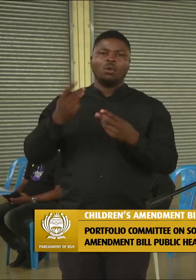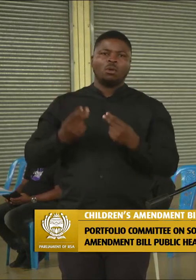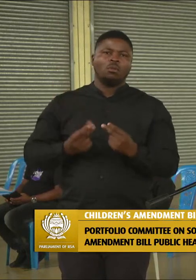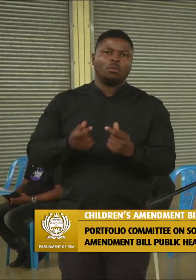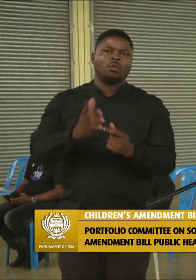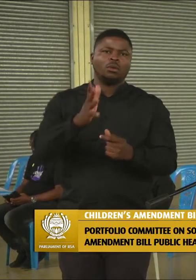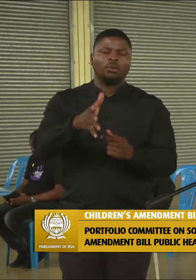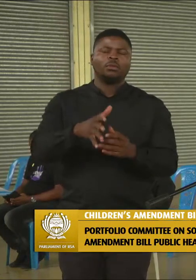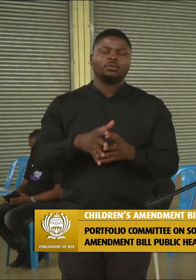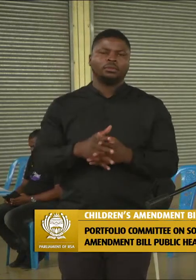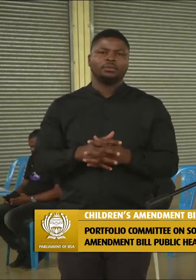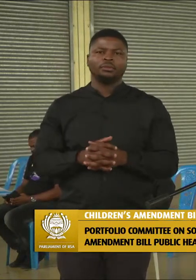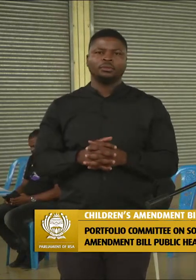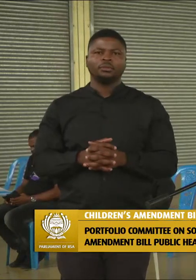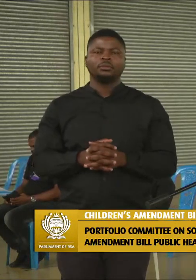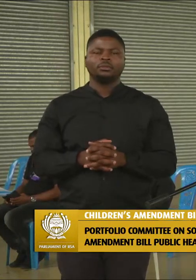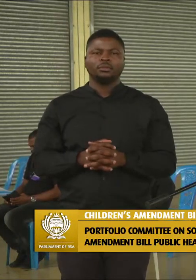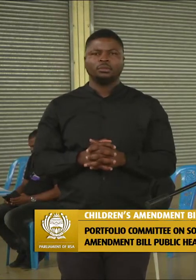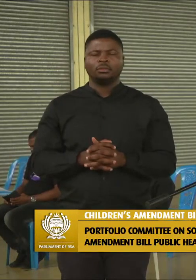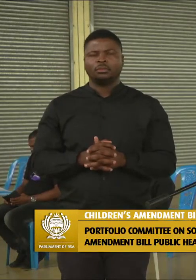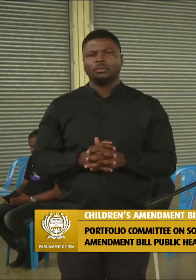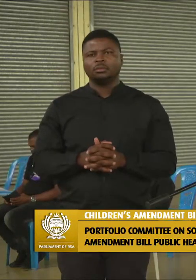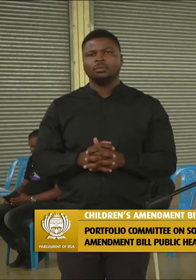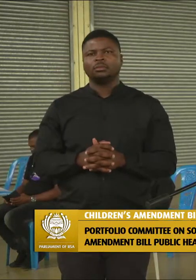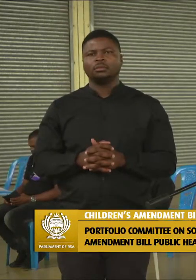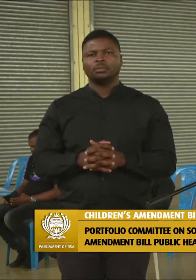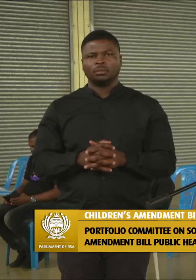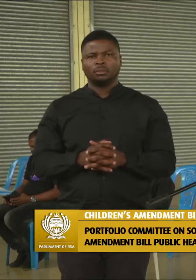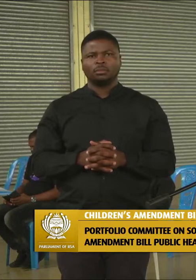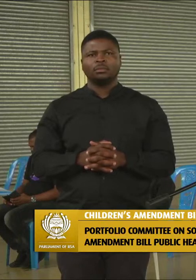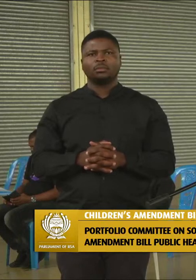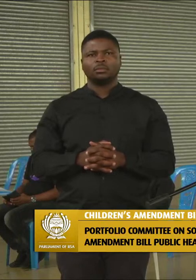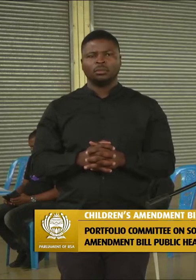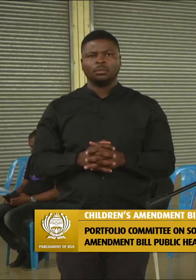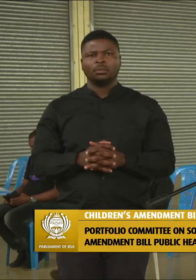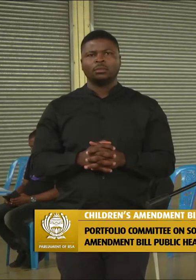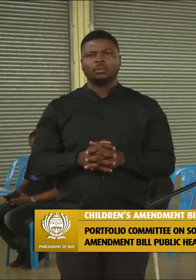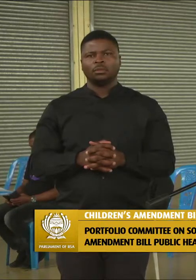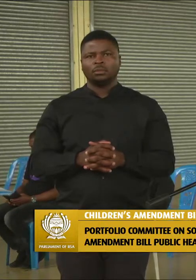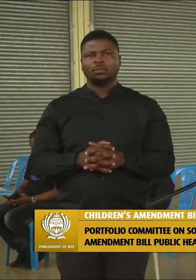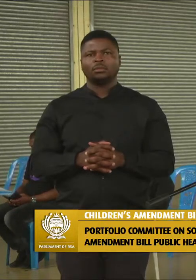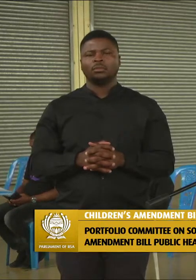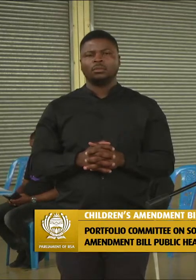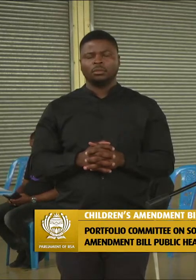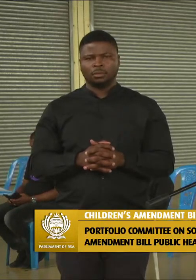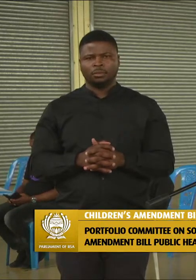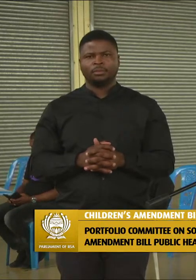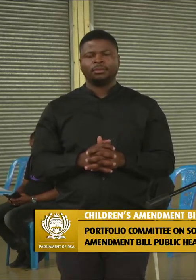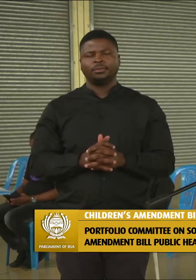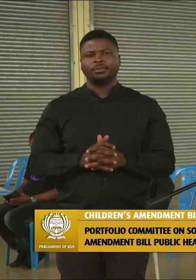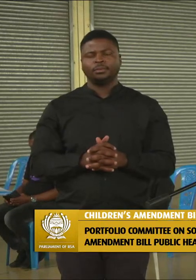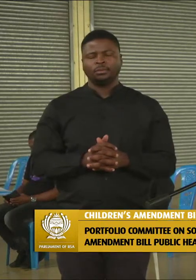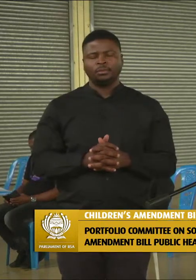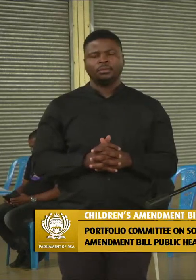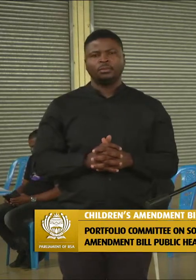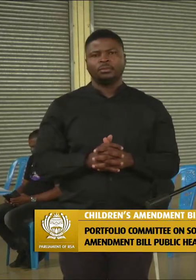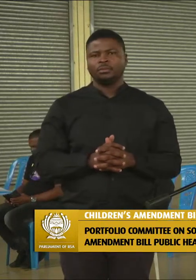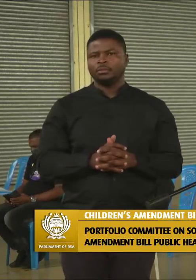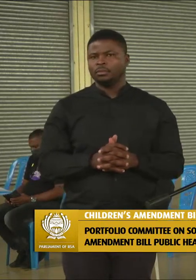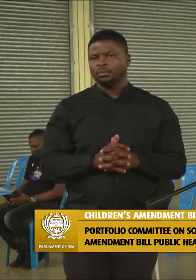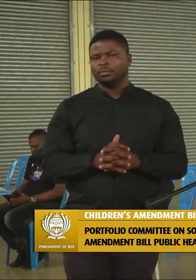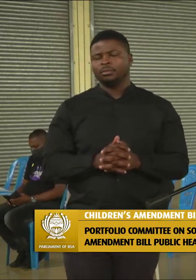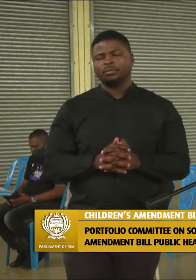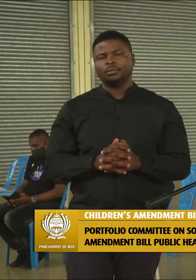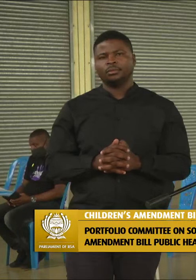Ukuvikeleka kwamalungelo abantwana maqona nemfihlo nolwazi oluyimfihlo